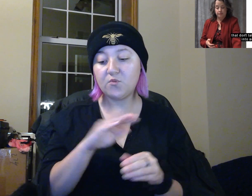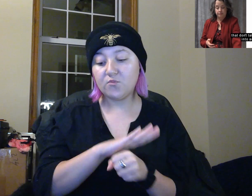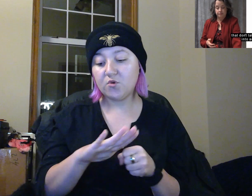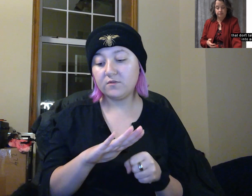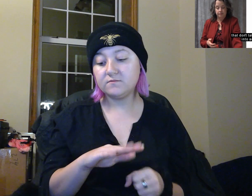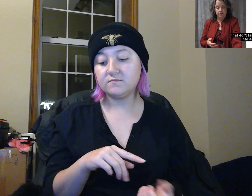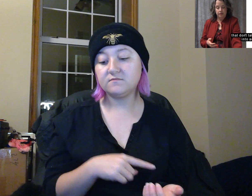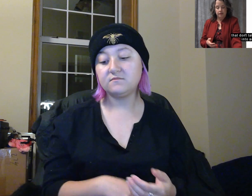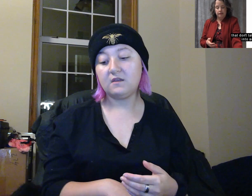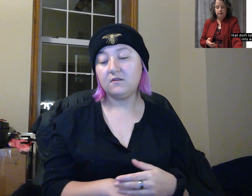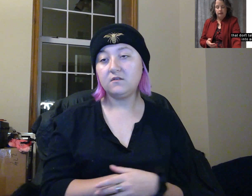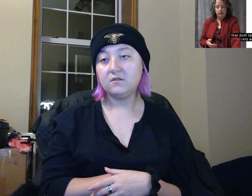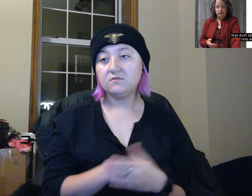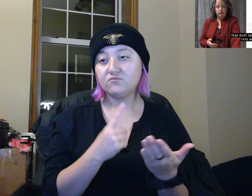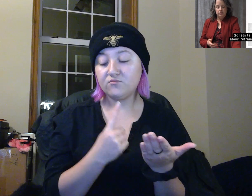account.